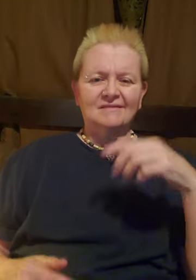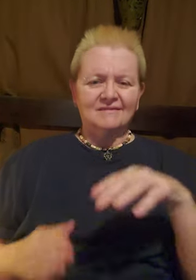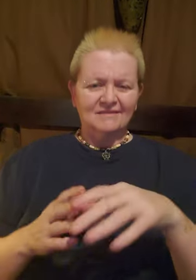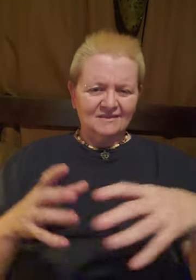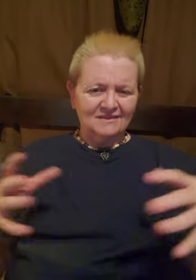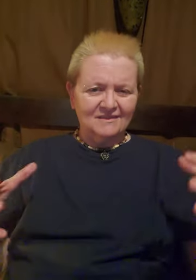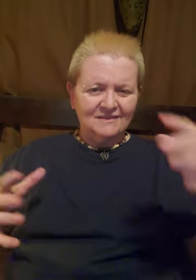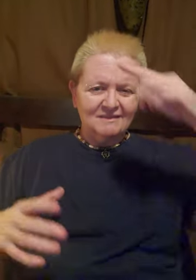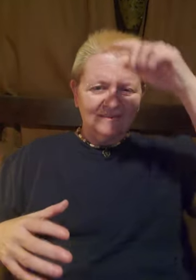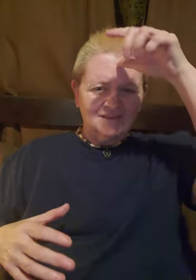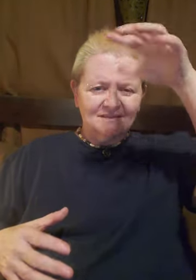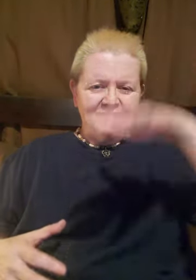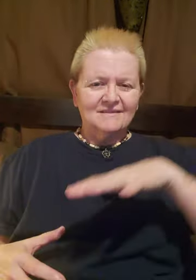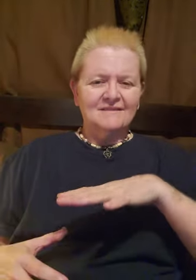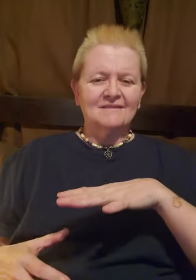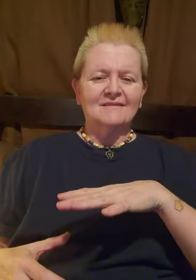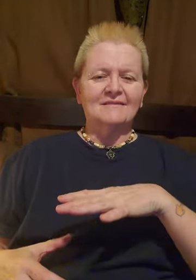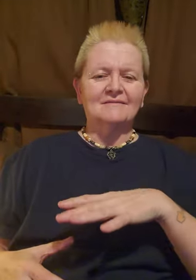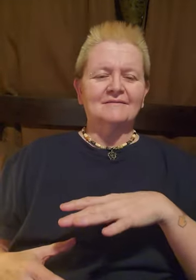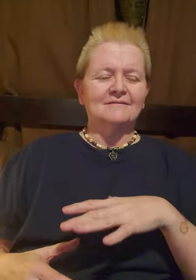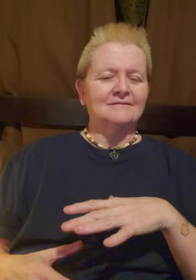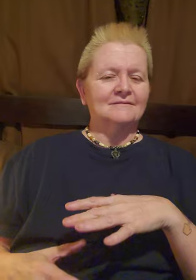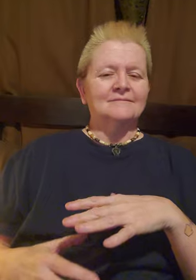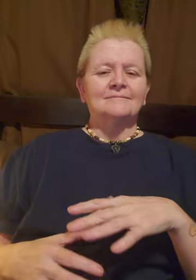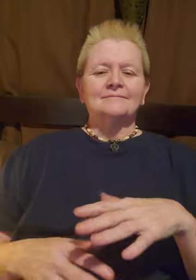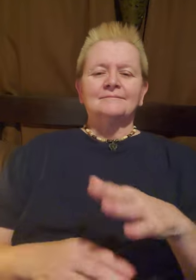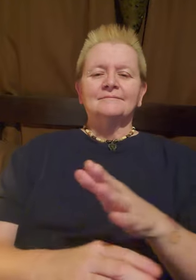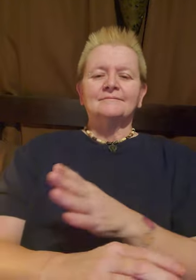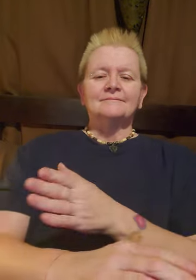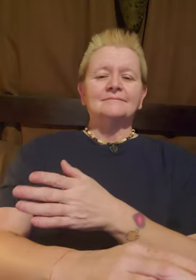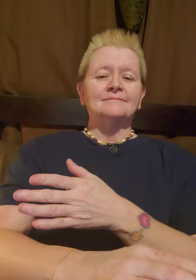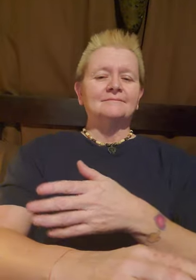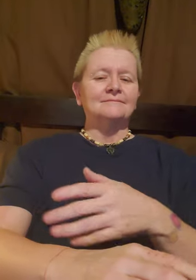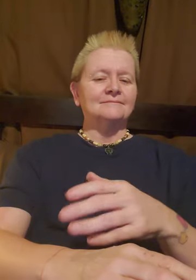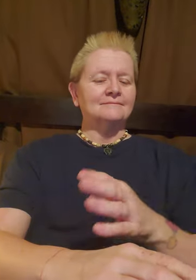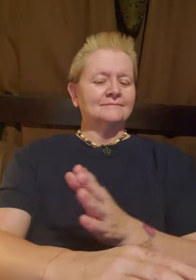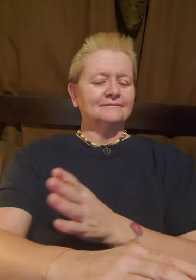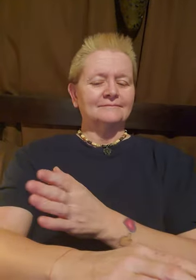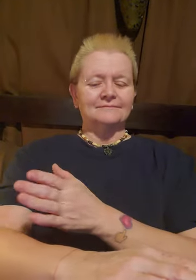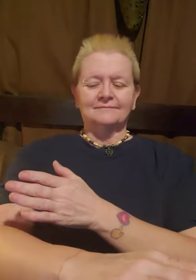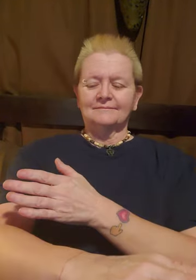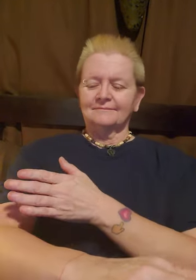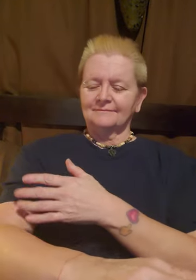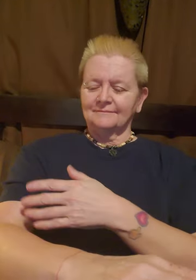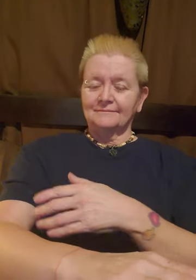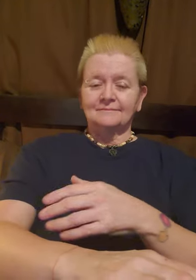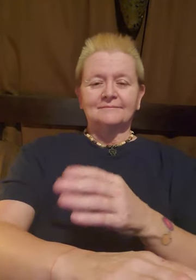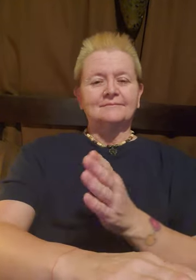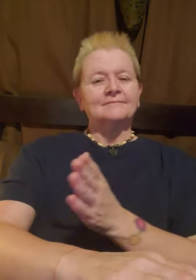humaniformen, humaniformen. Oh, oh,